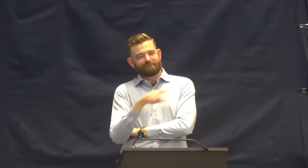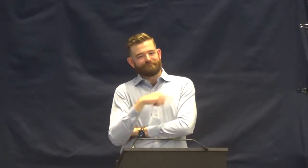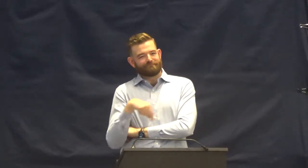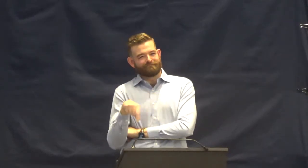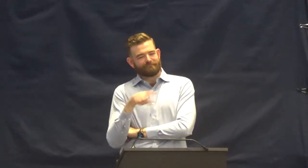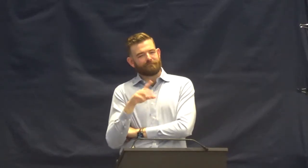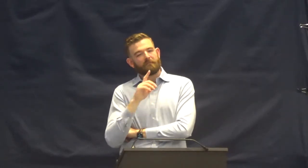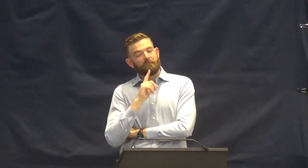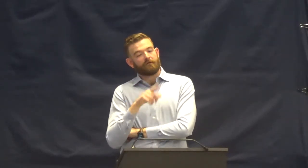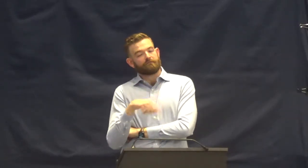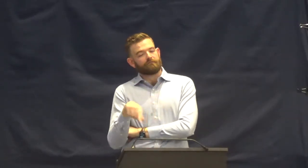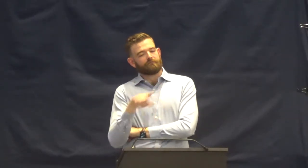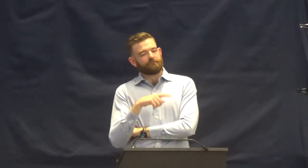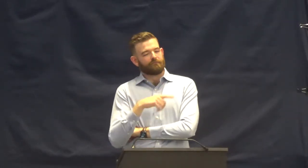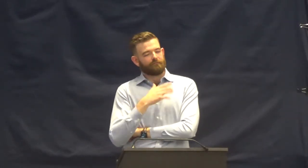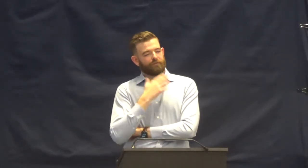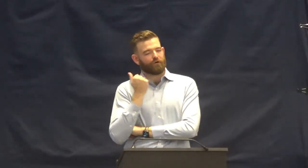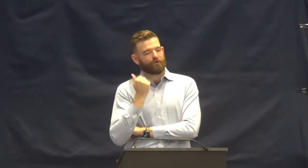that wasn't right.